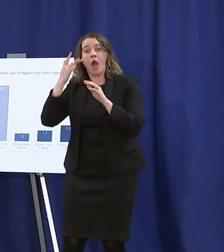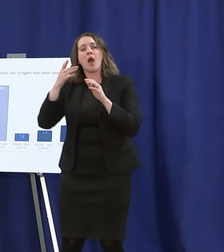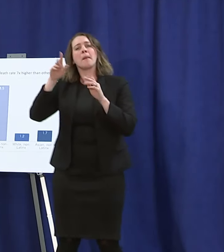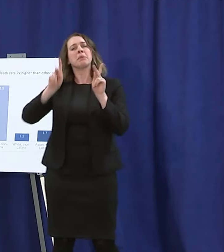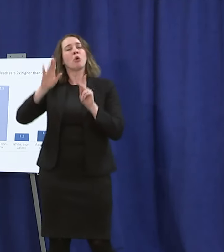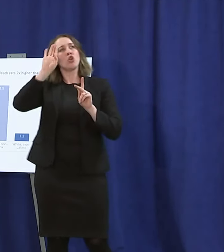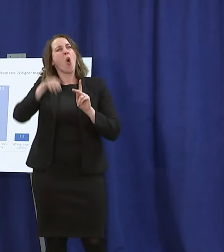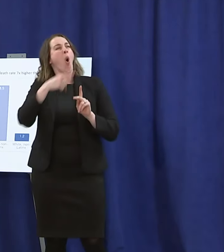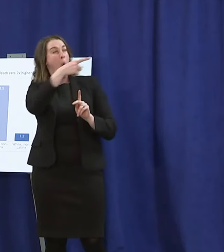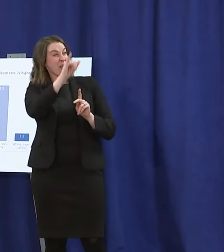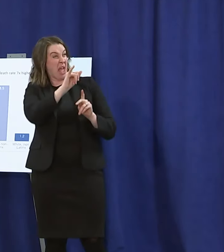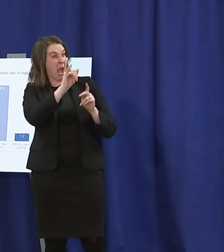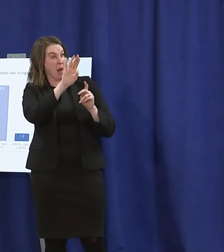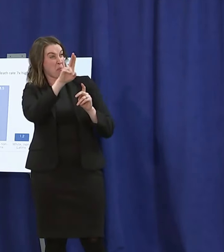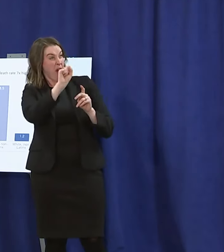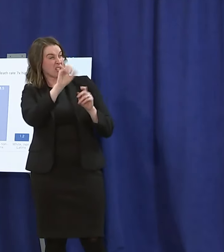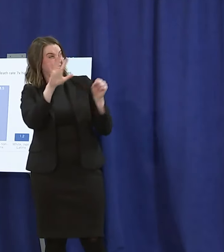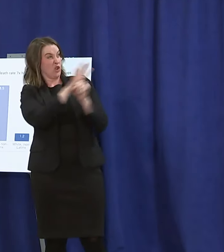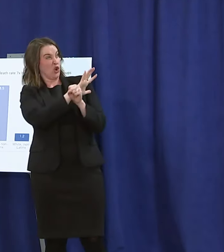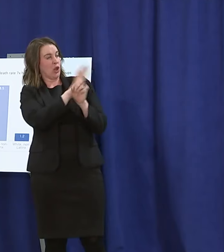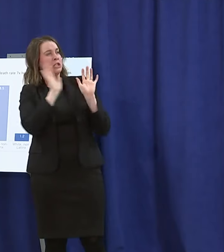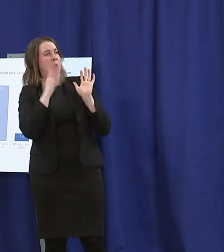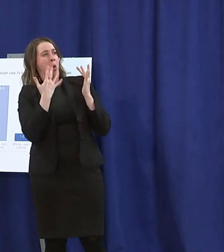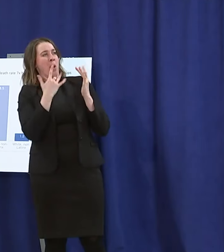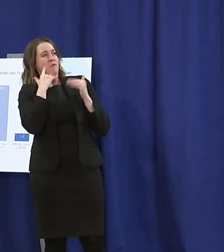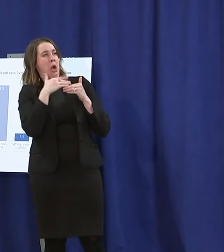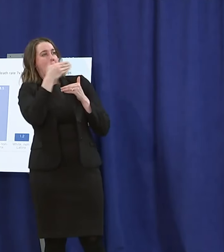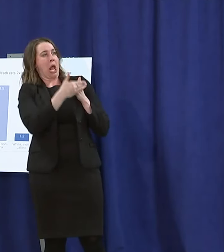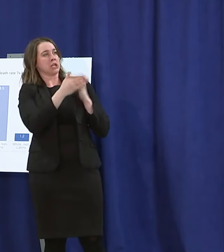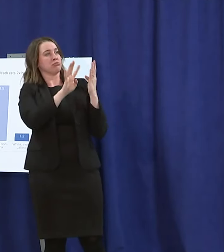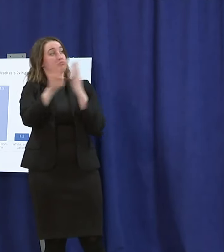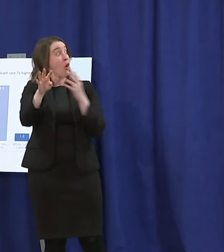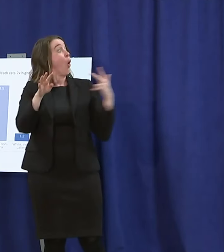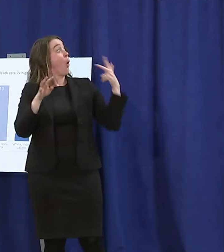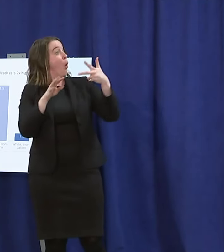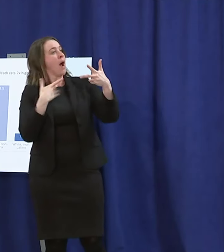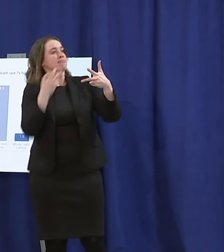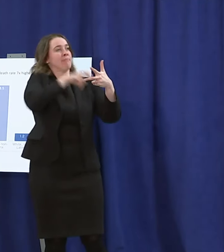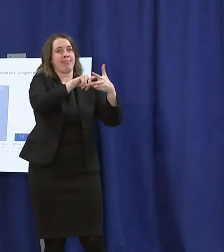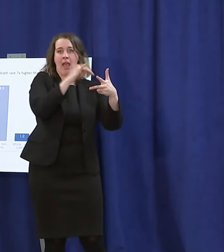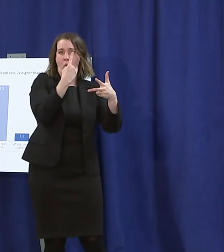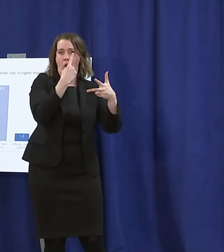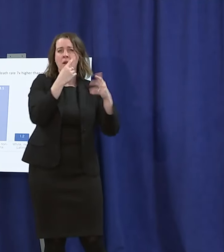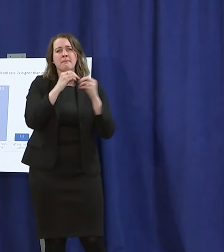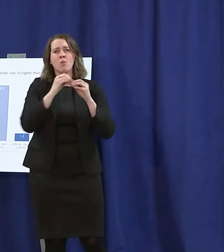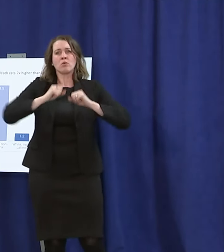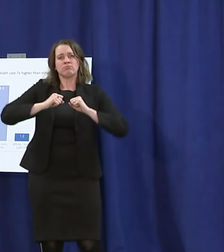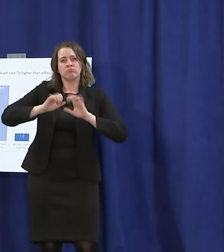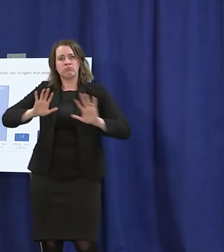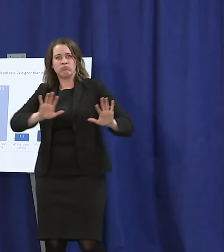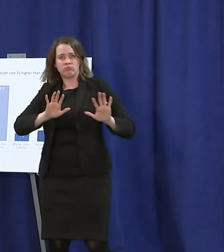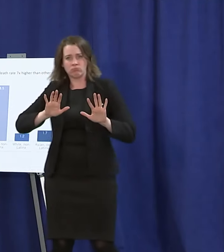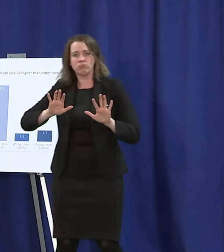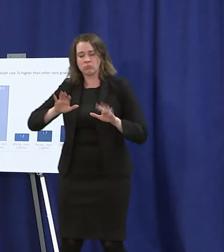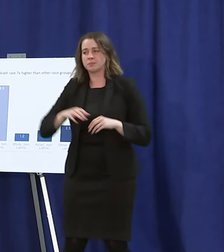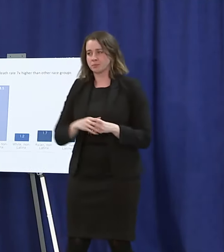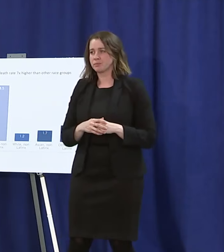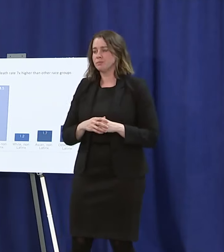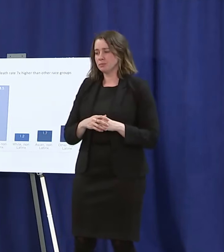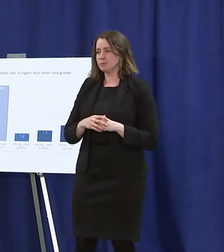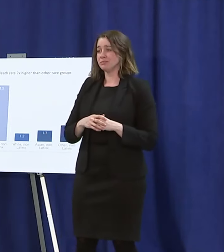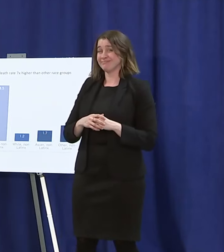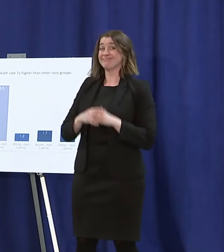From the very beginning of this crisis, CTA also doubled the amount of time that it's